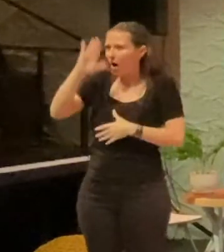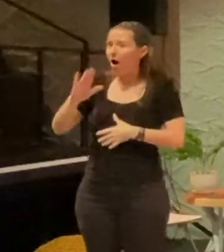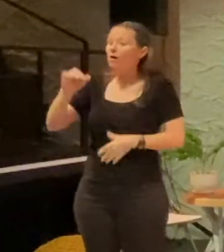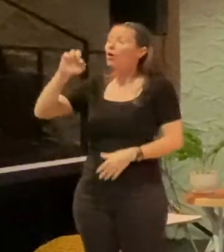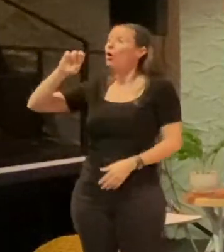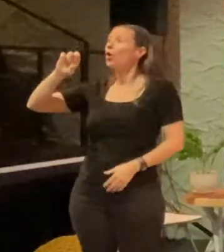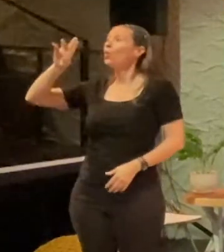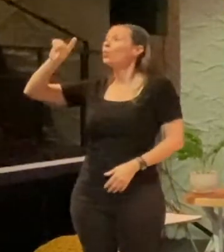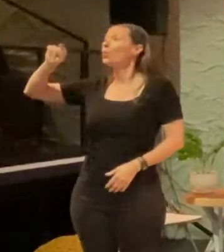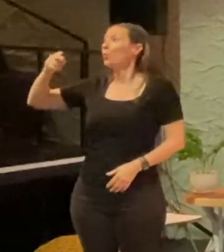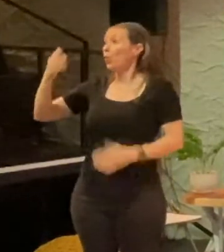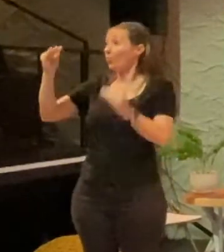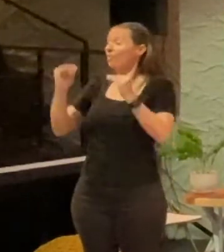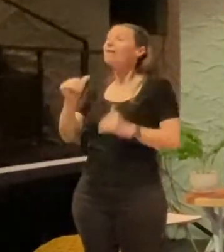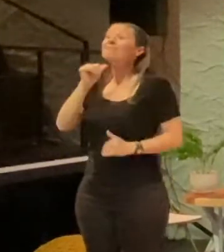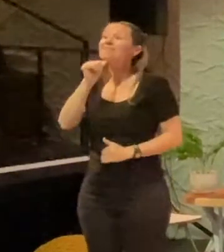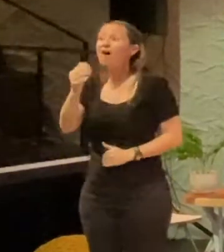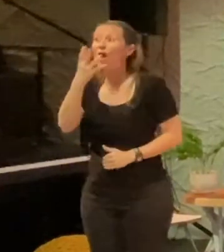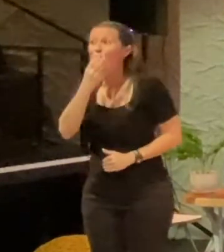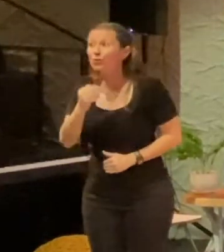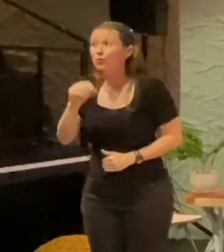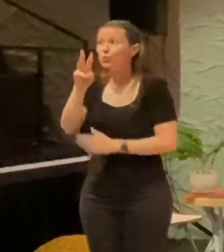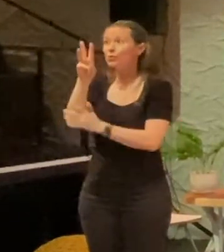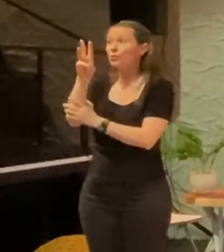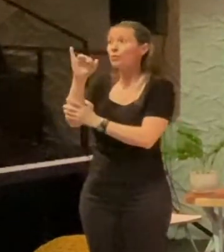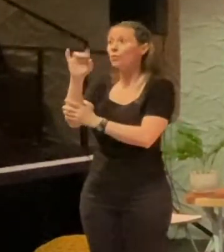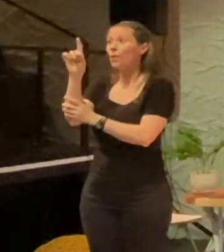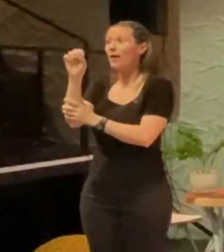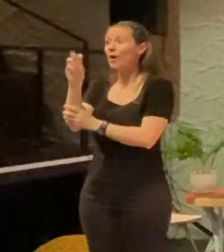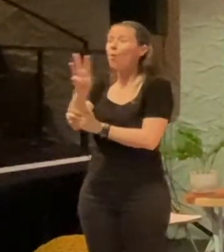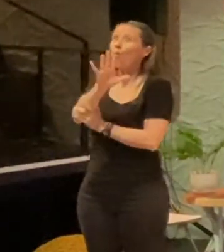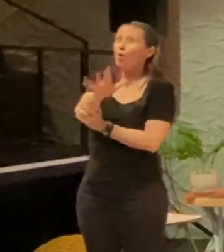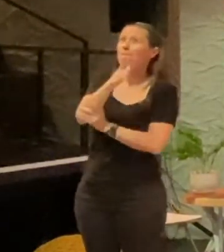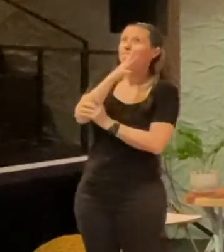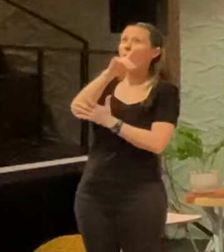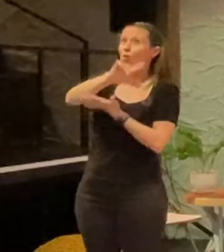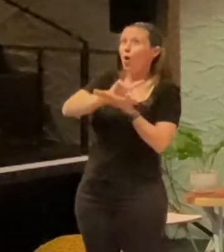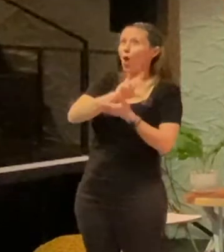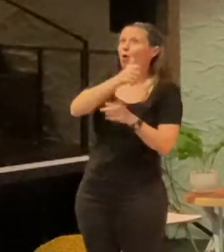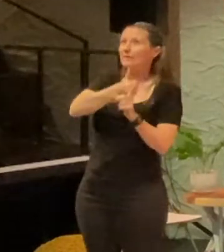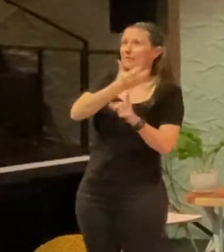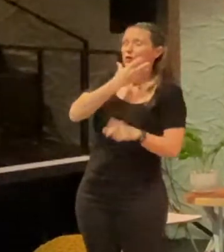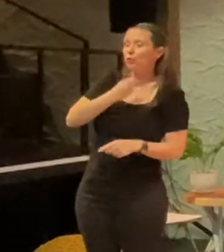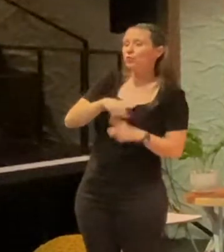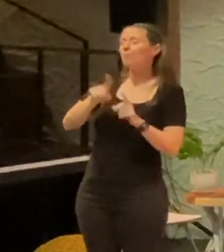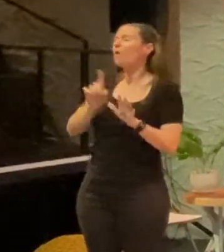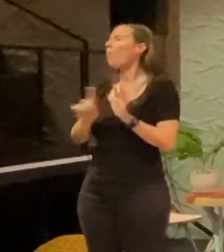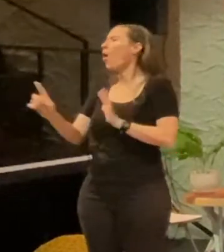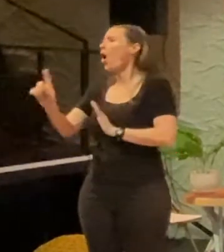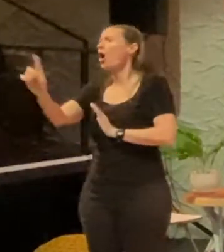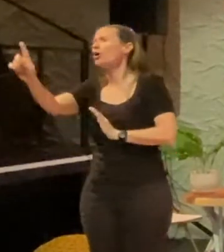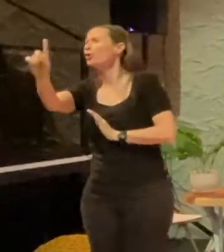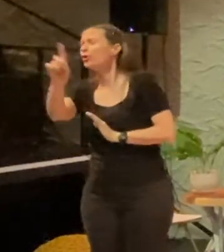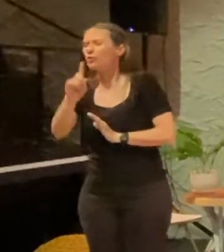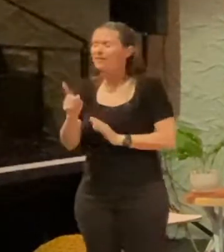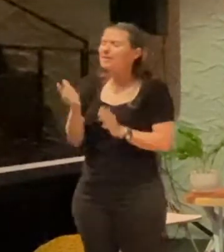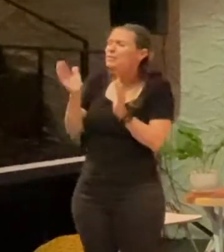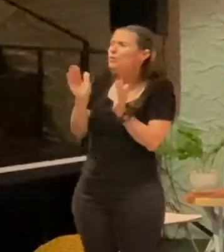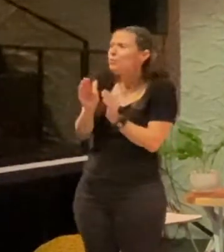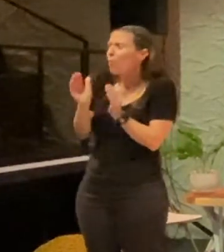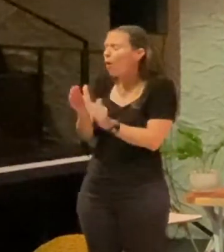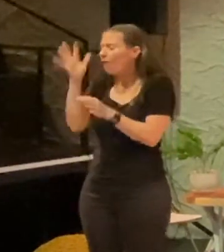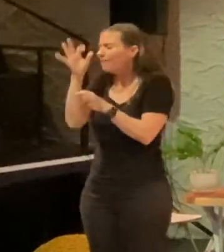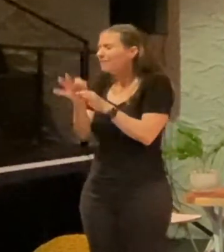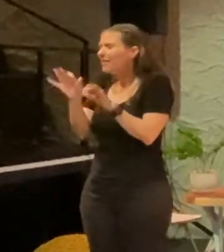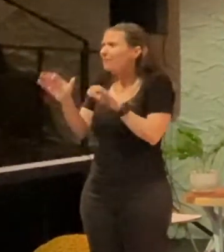Ruth, this non-Jewish widow whose mother-in-law is Jewish but essentially wandered from her people, and then through these small faithful acts of these two women,